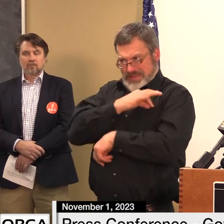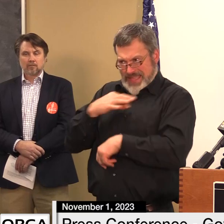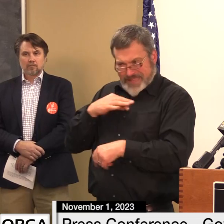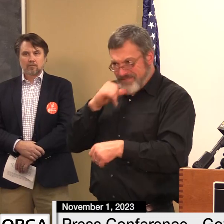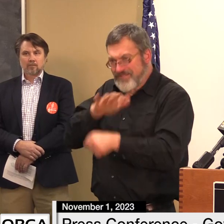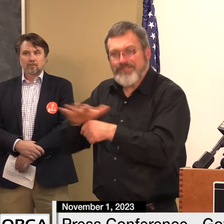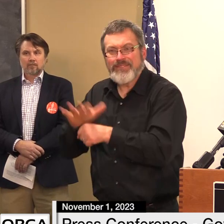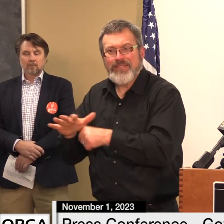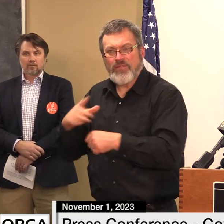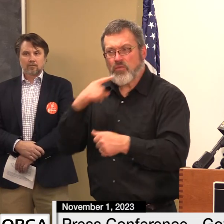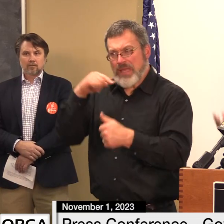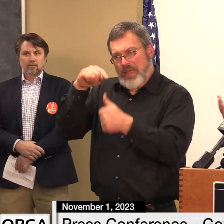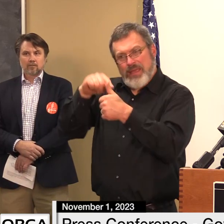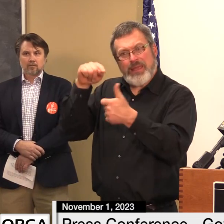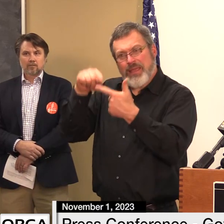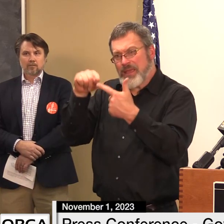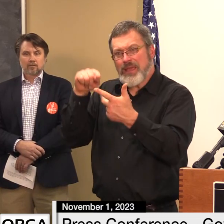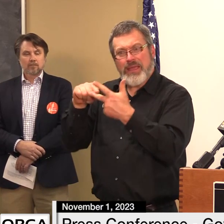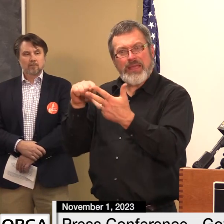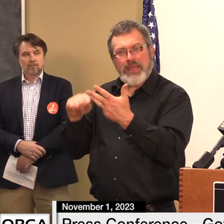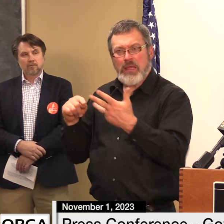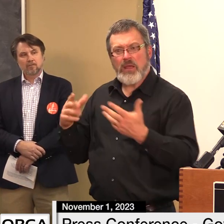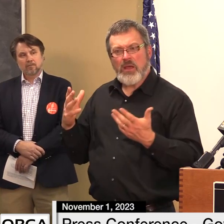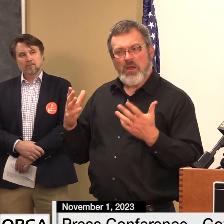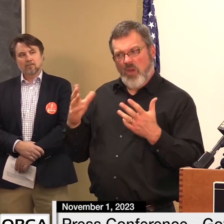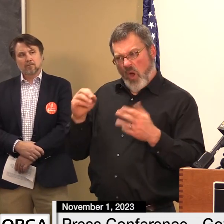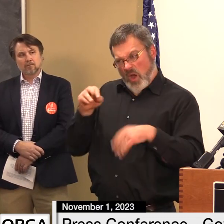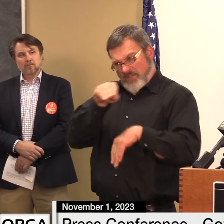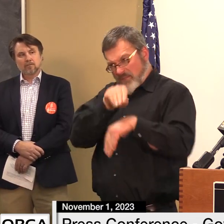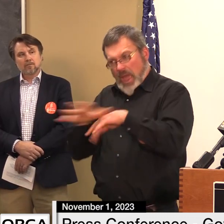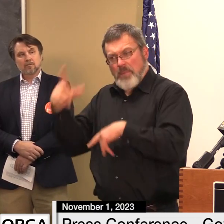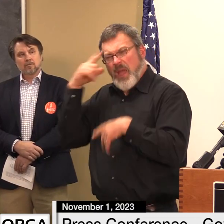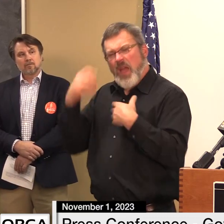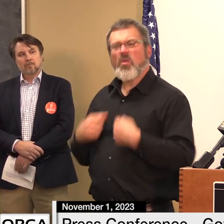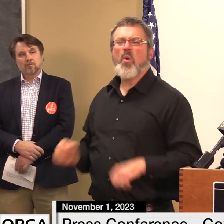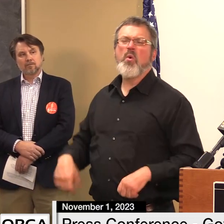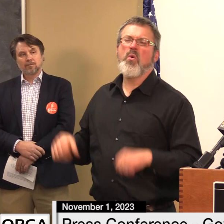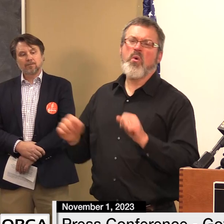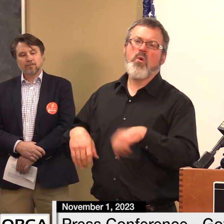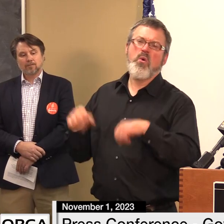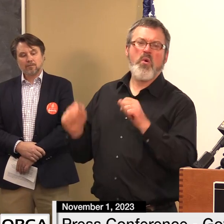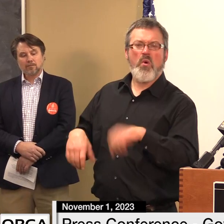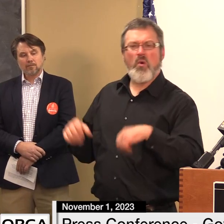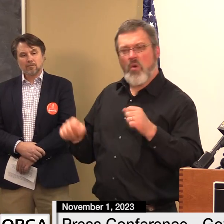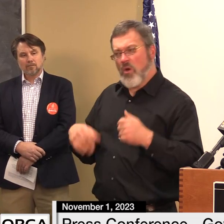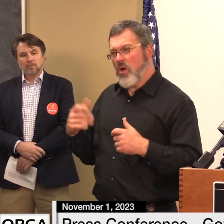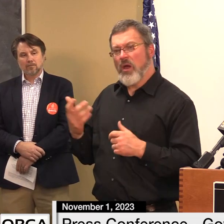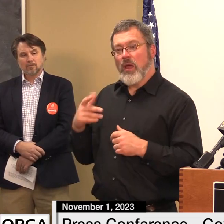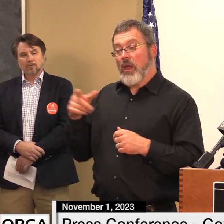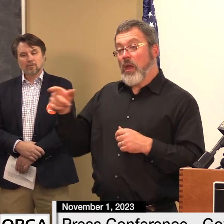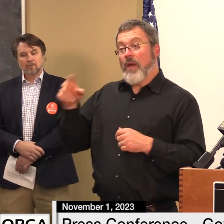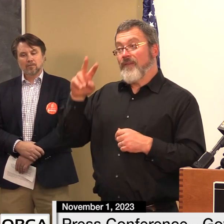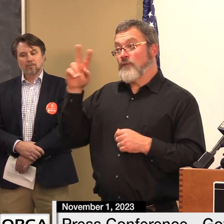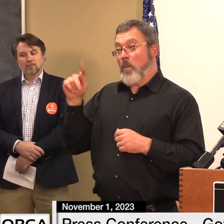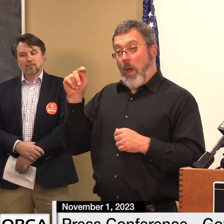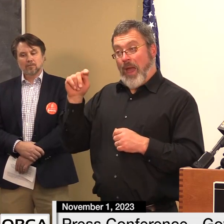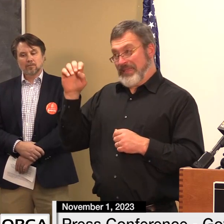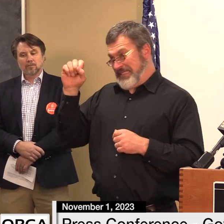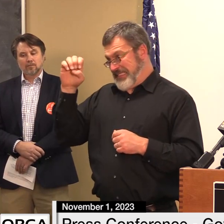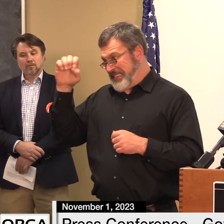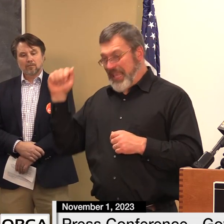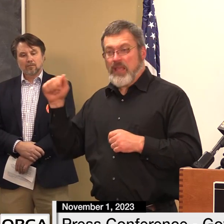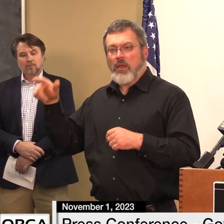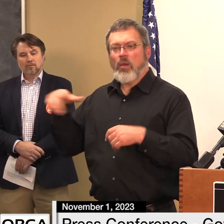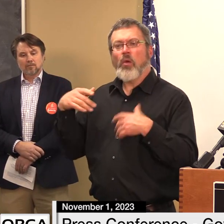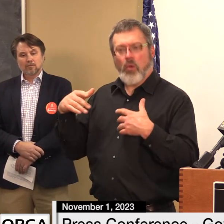All of this dovetails together, whether we're talking about Vermont State Police and adding more boots to the ground. We